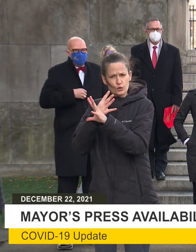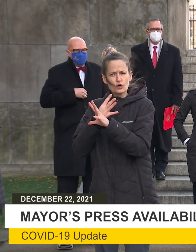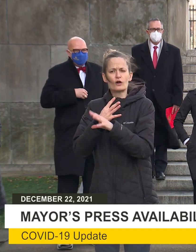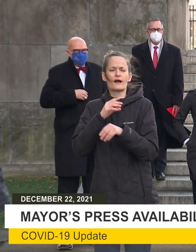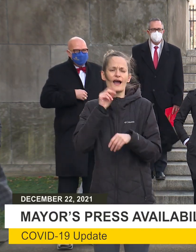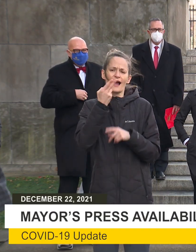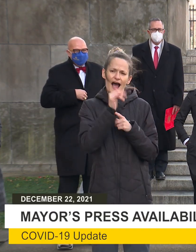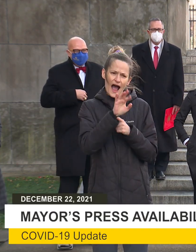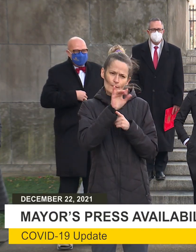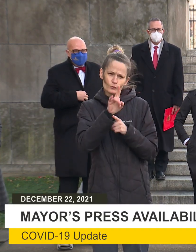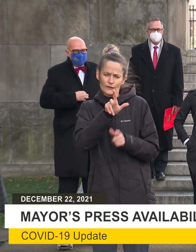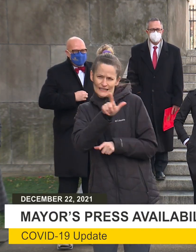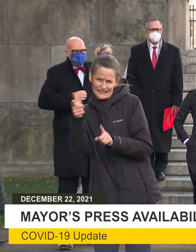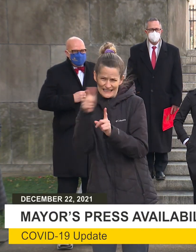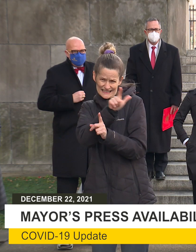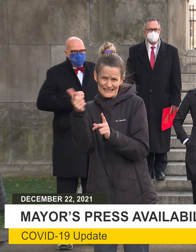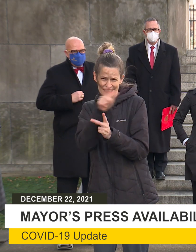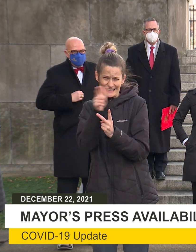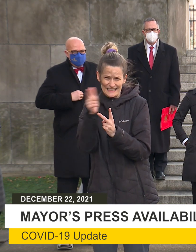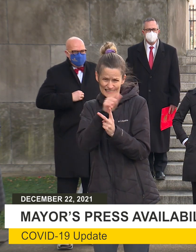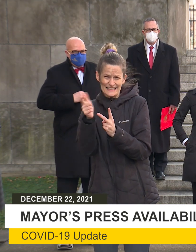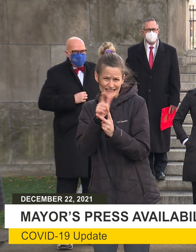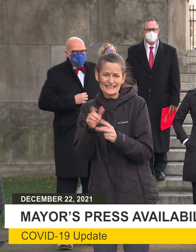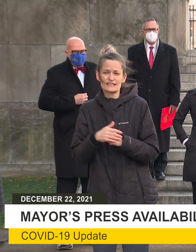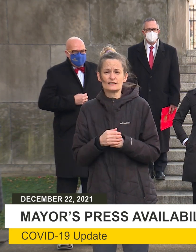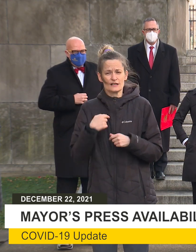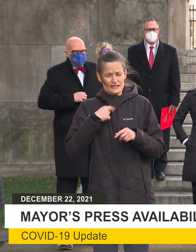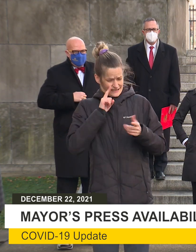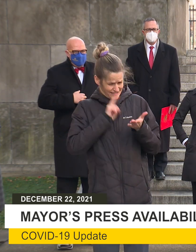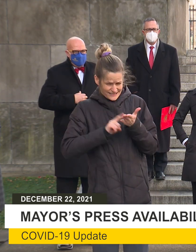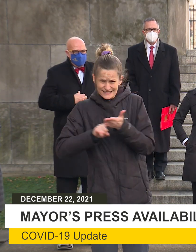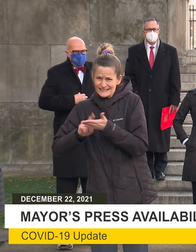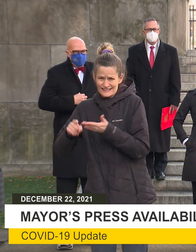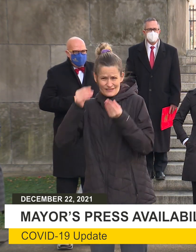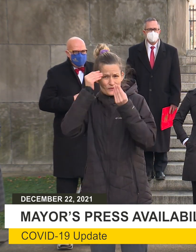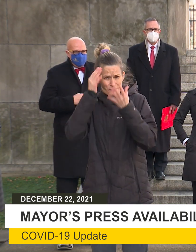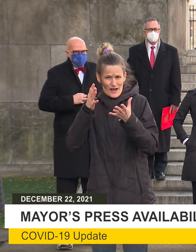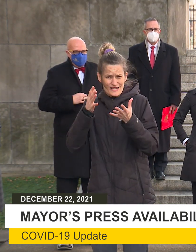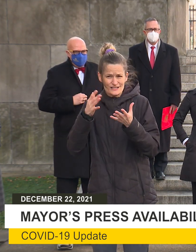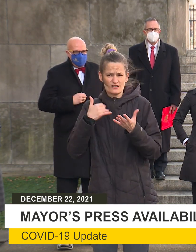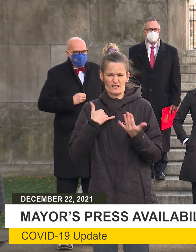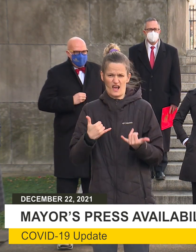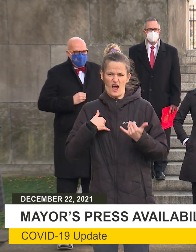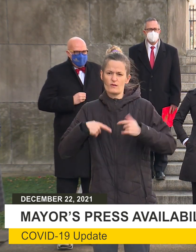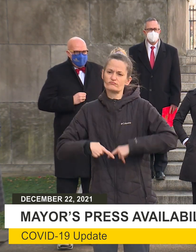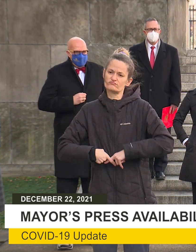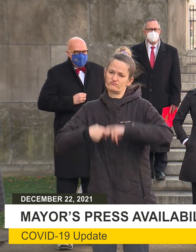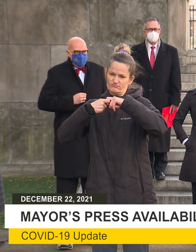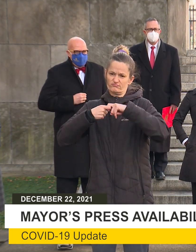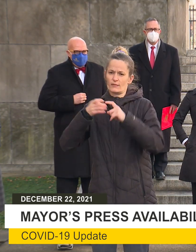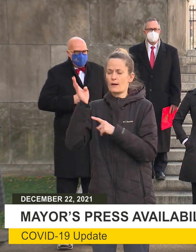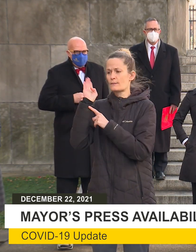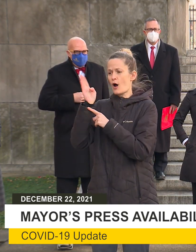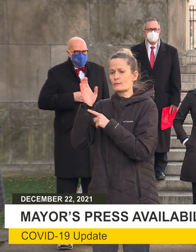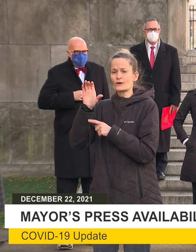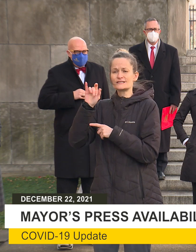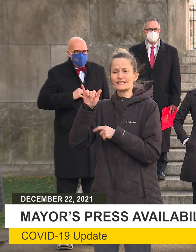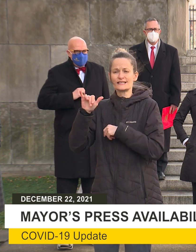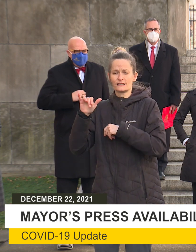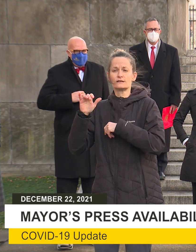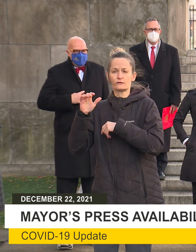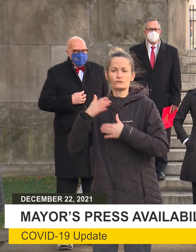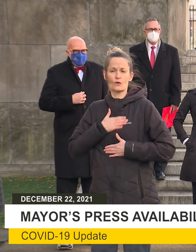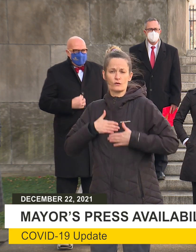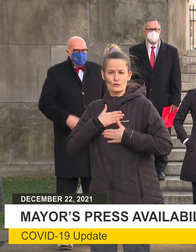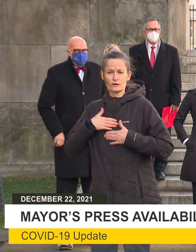right now, I have also made a decision to suspend Baltimore City Recreation and Parks run sports programming through January